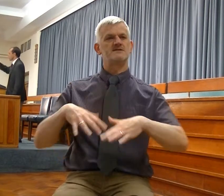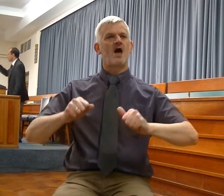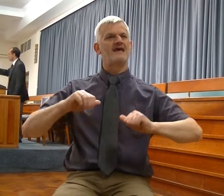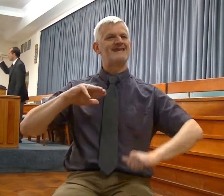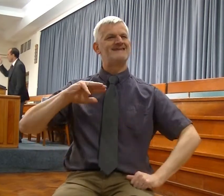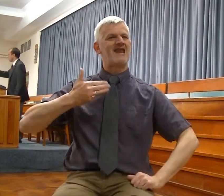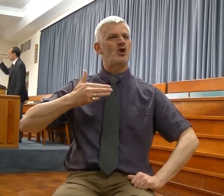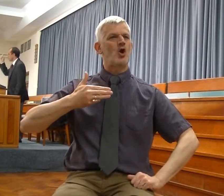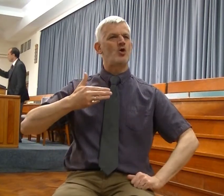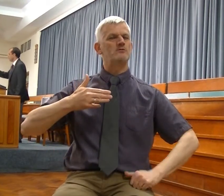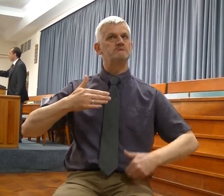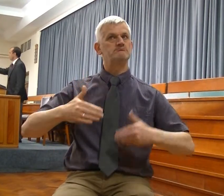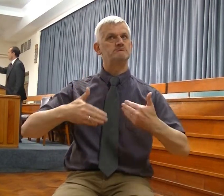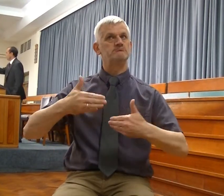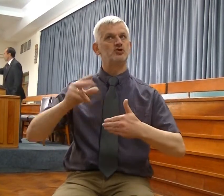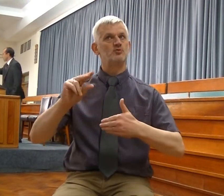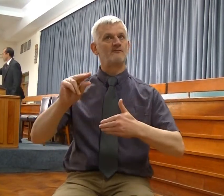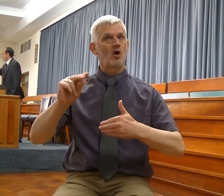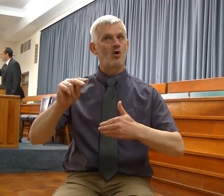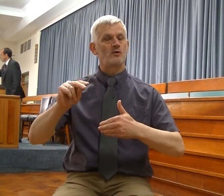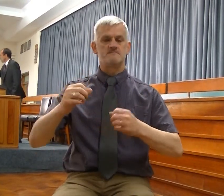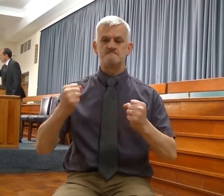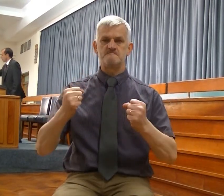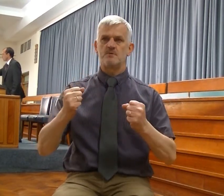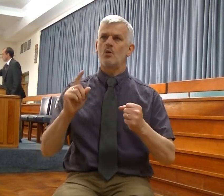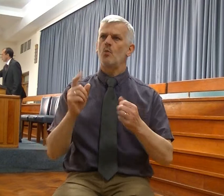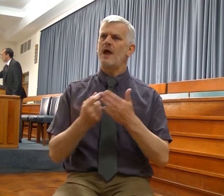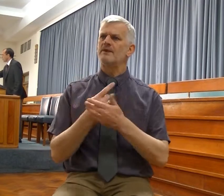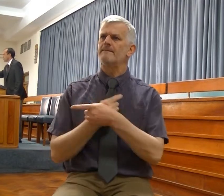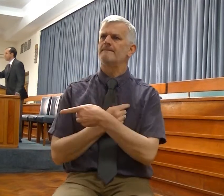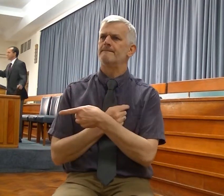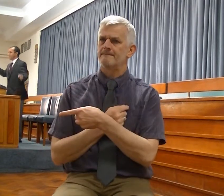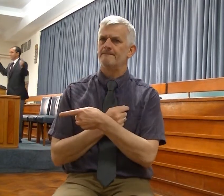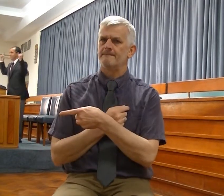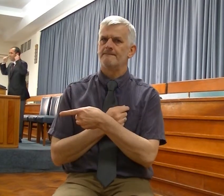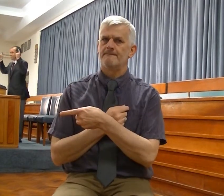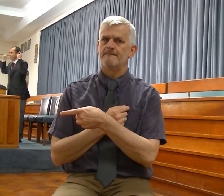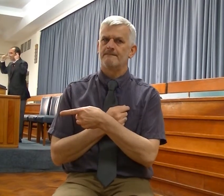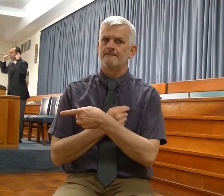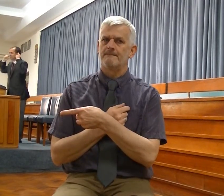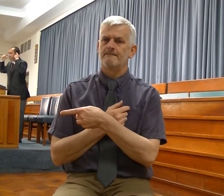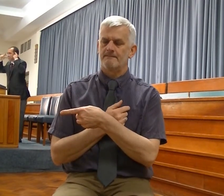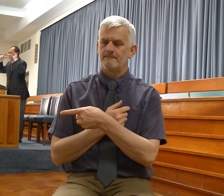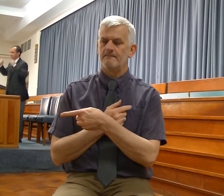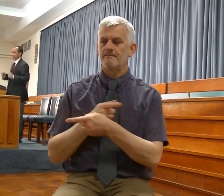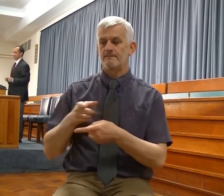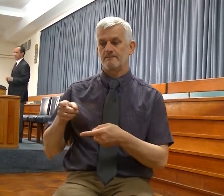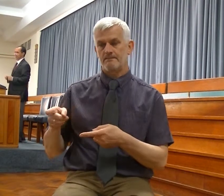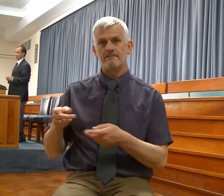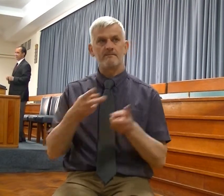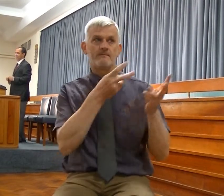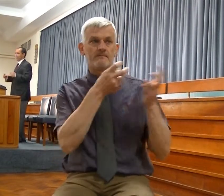12 o'clock, something happened to him, and the first thing which brought him to a change, he heard a